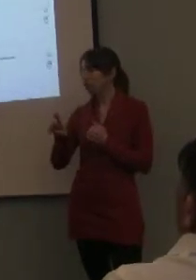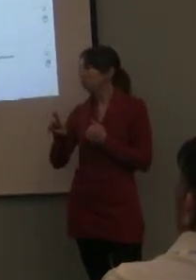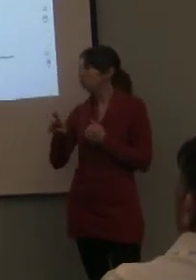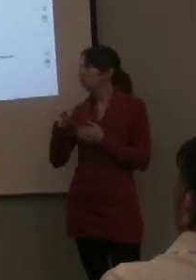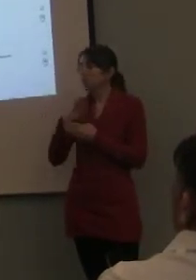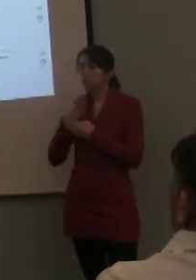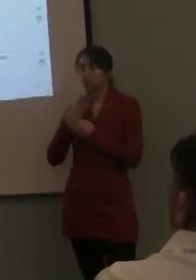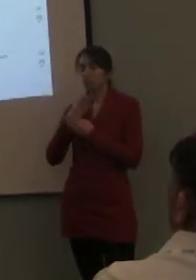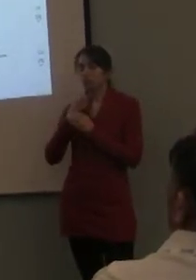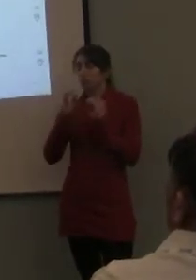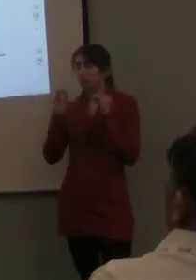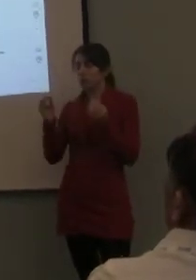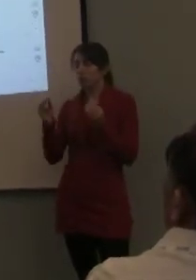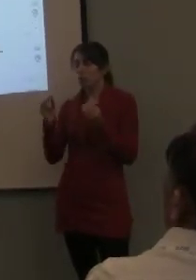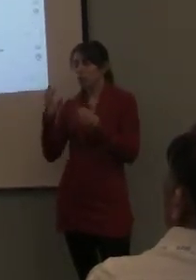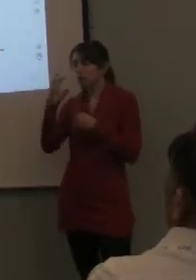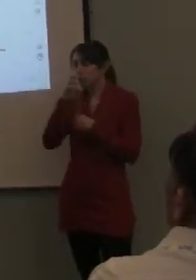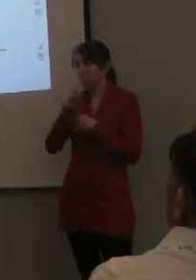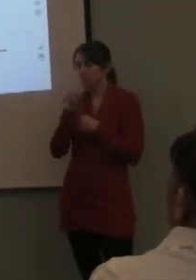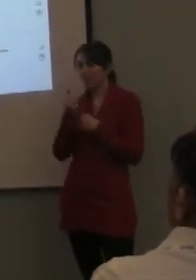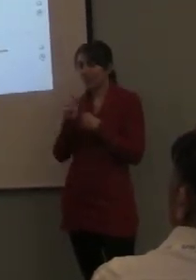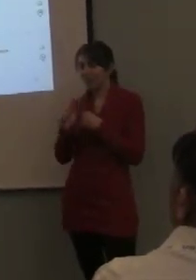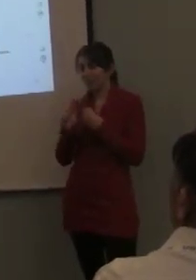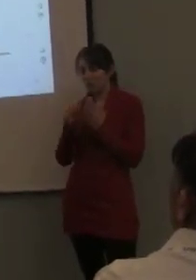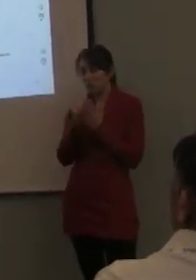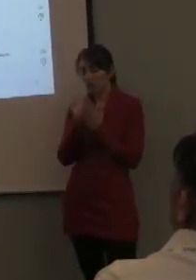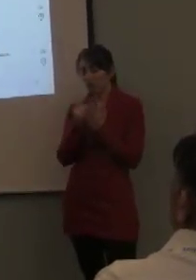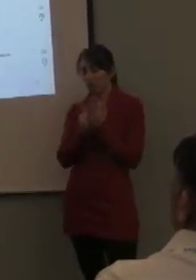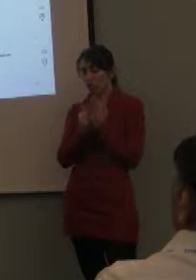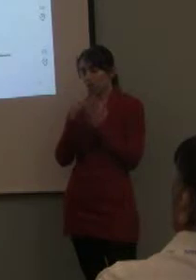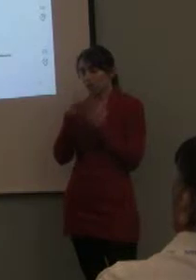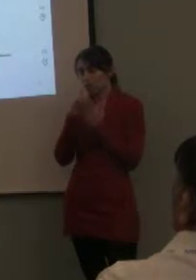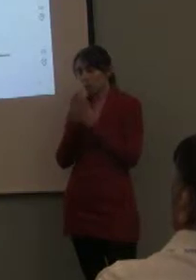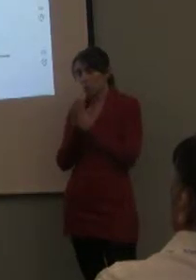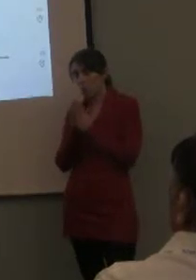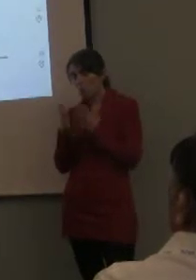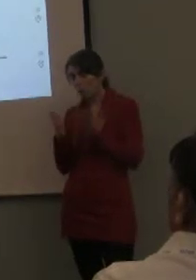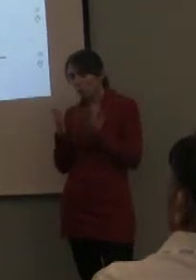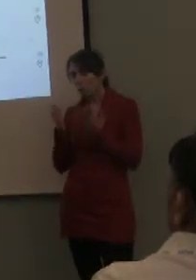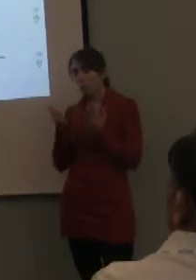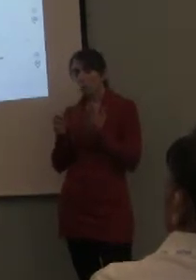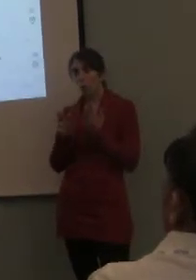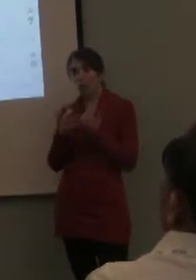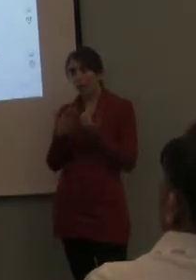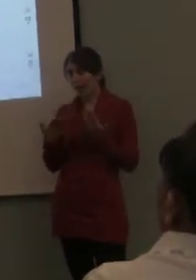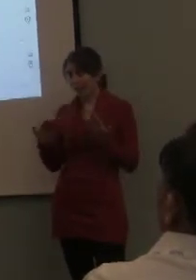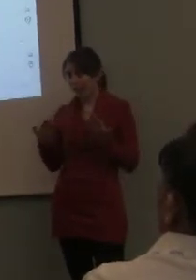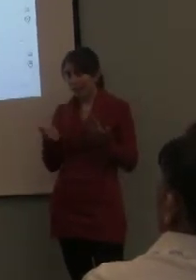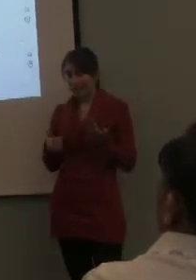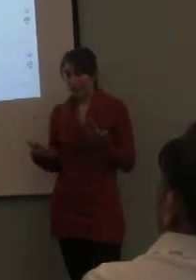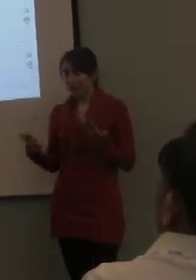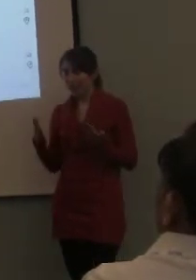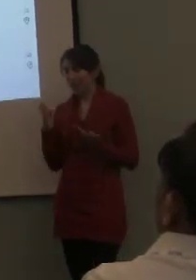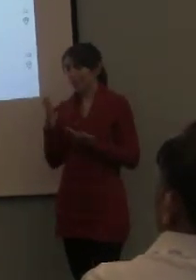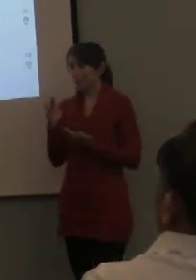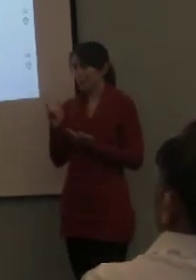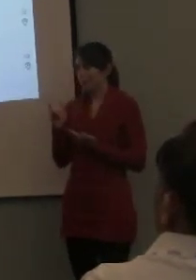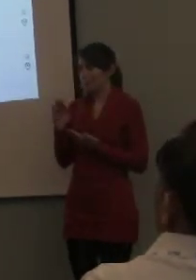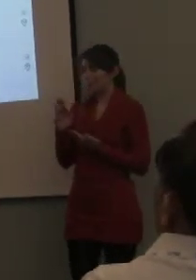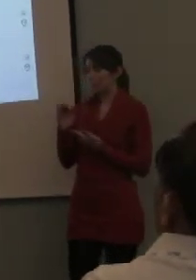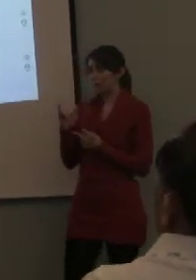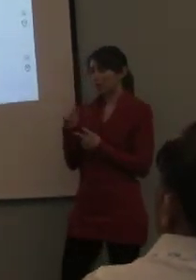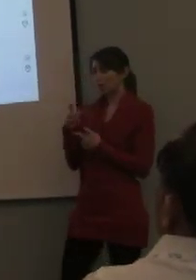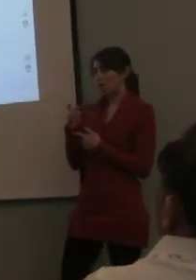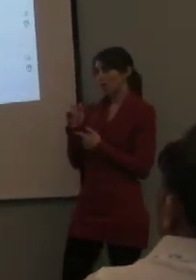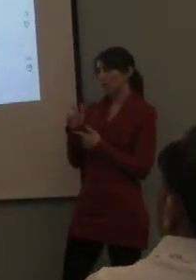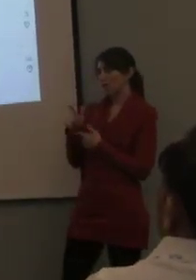no assumption that any given record is for a book or for anything bibliographical at all. So I could absolutely